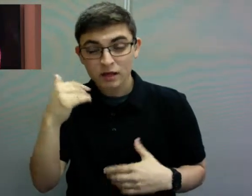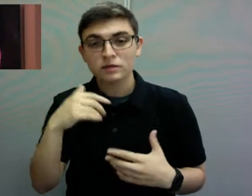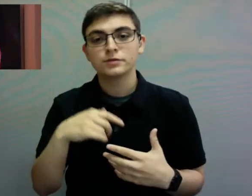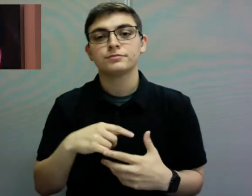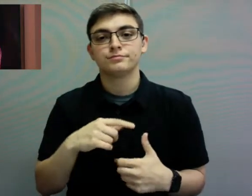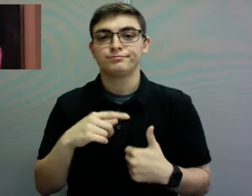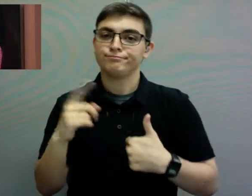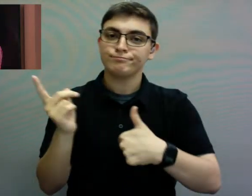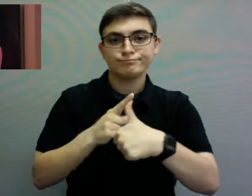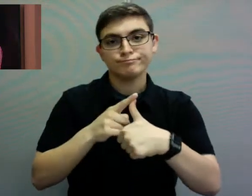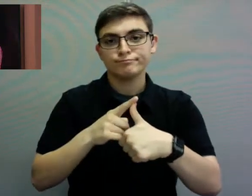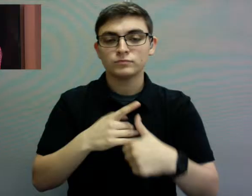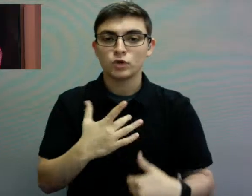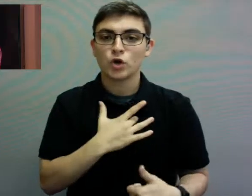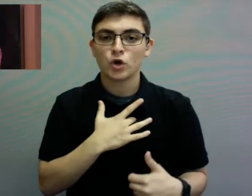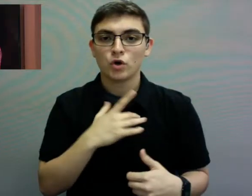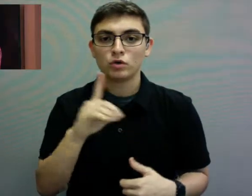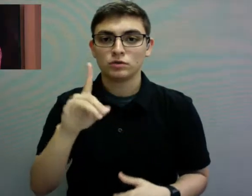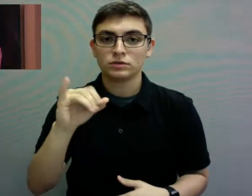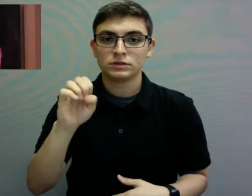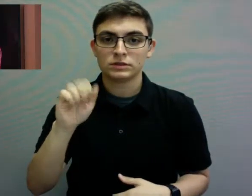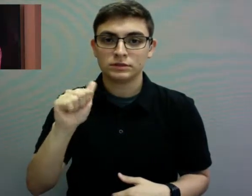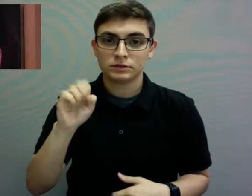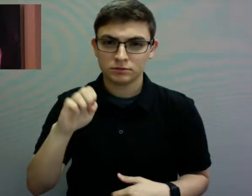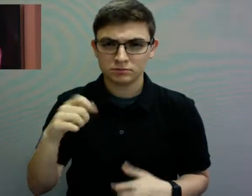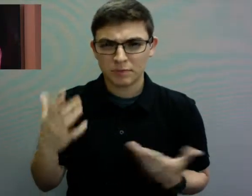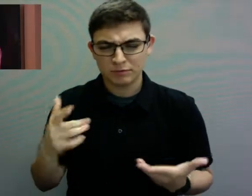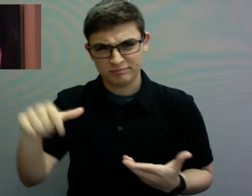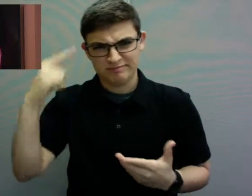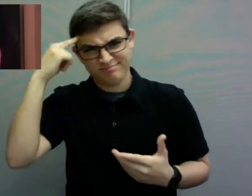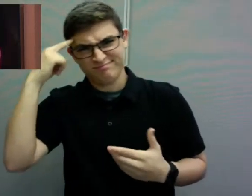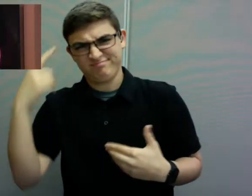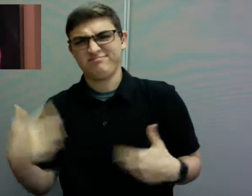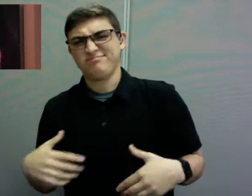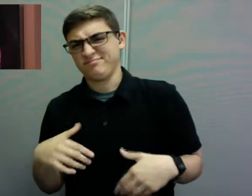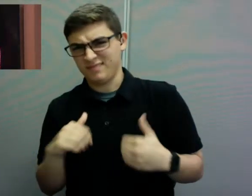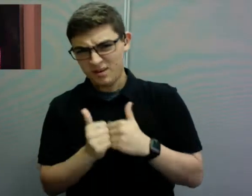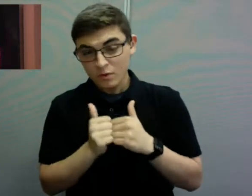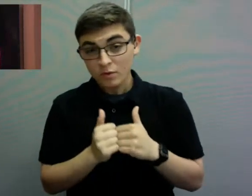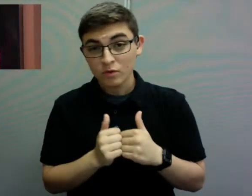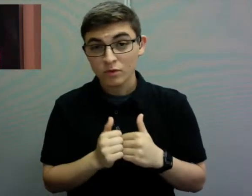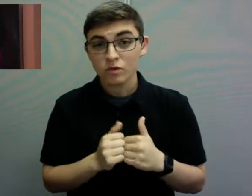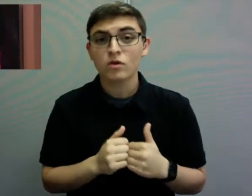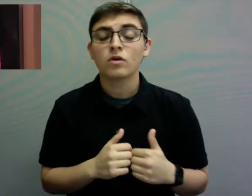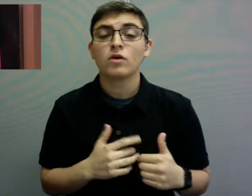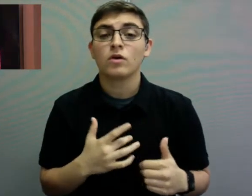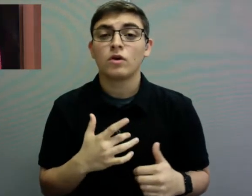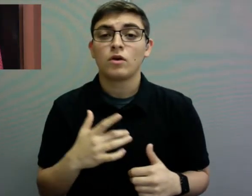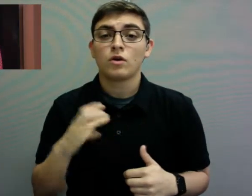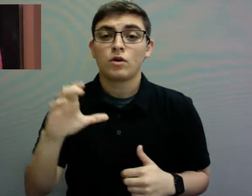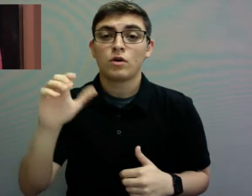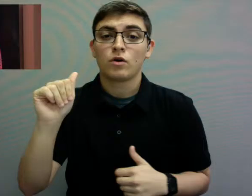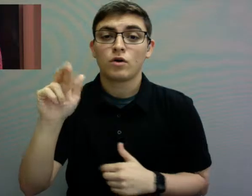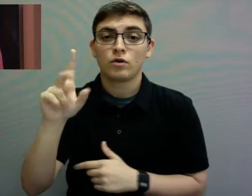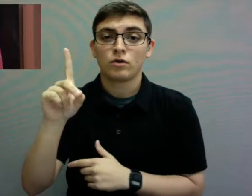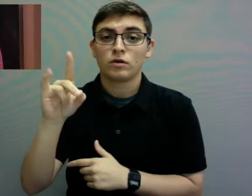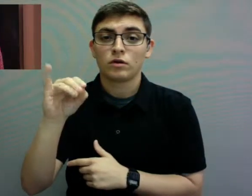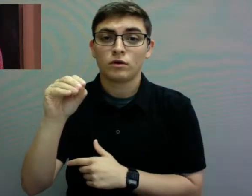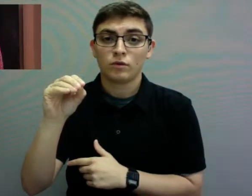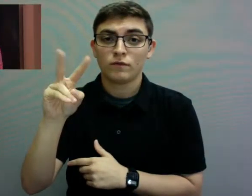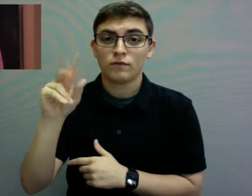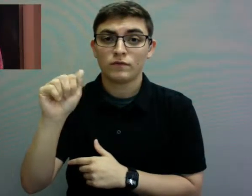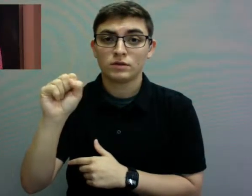the word out there. You might ask, how is it #1? Cardiovascular disease encompasses heart attack